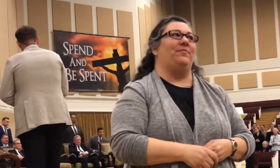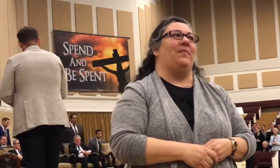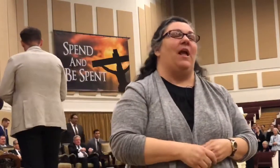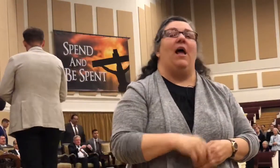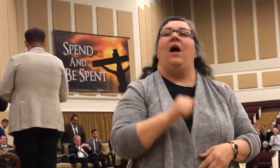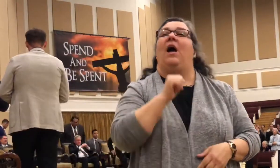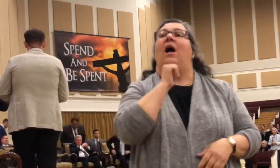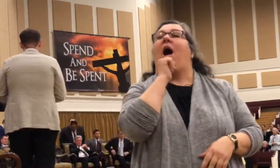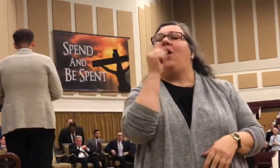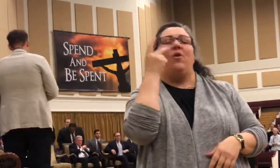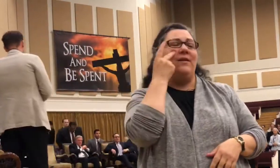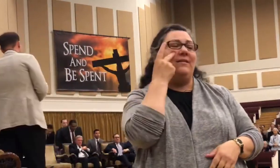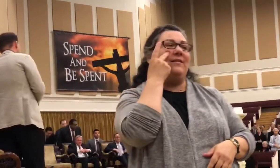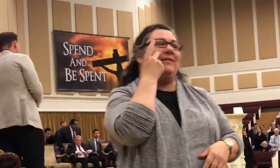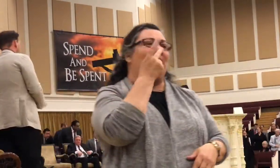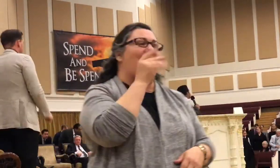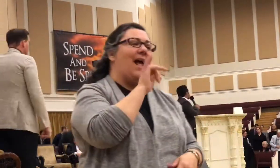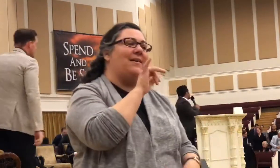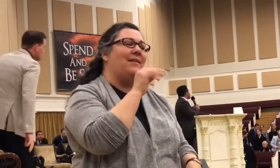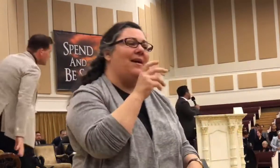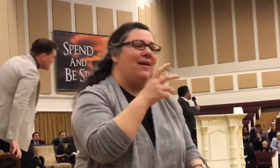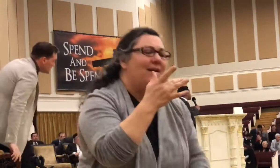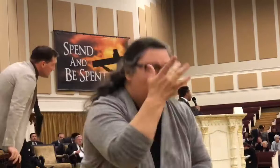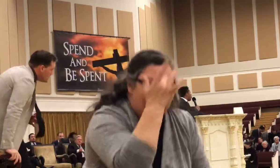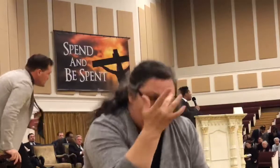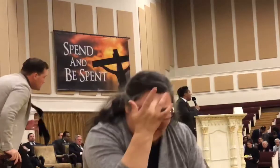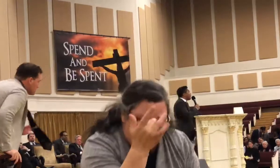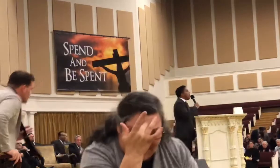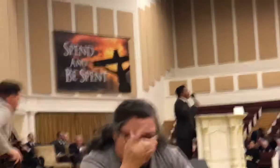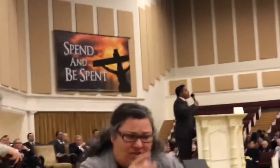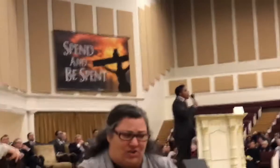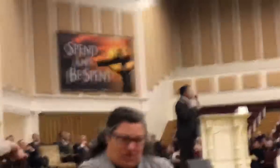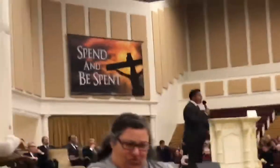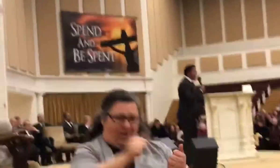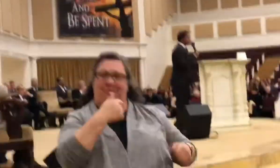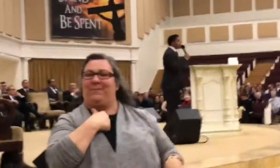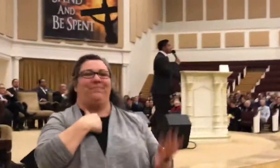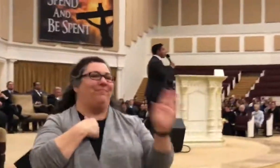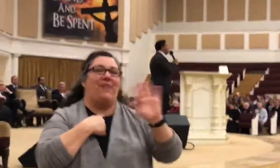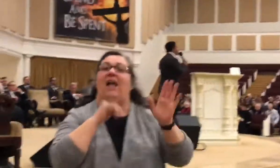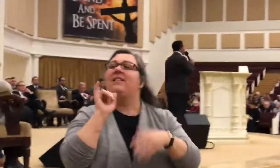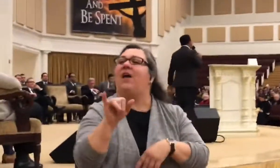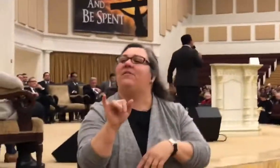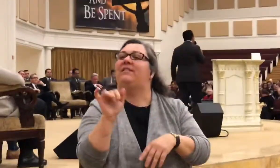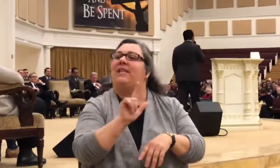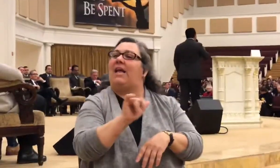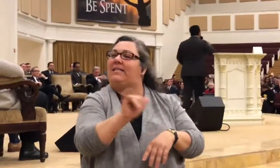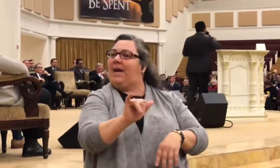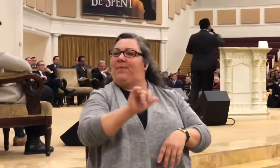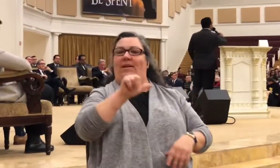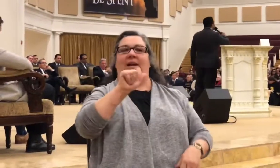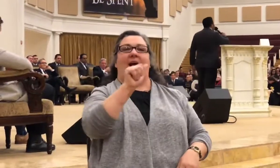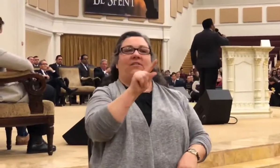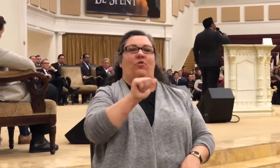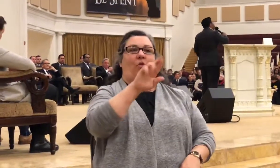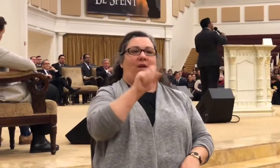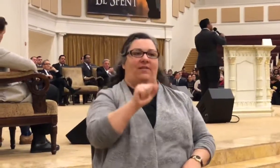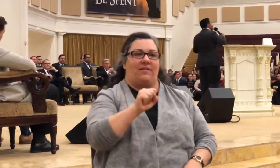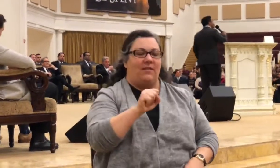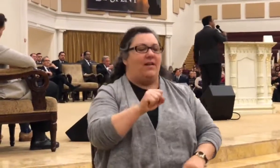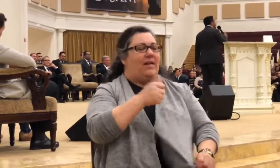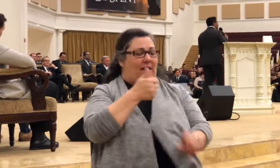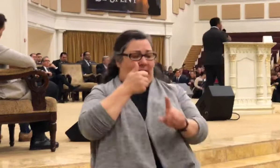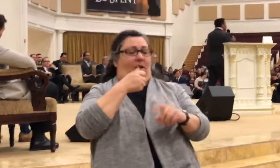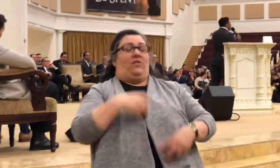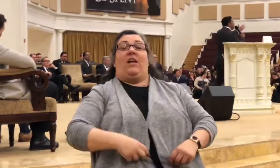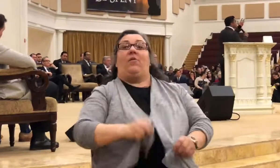I don't see the sickness as something that's going to destroy me. And that was where Lazarus was. He was sick, and all of a sudden he had